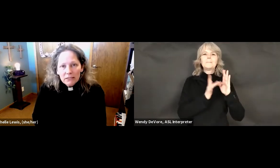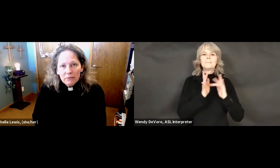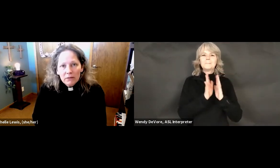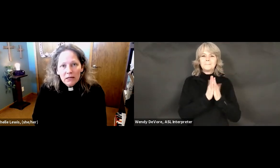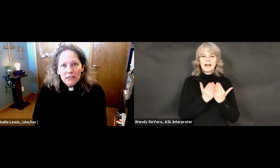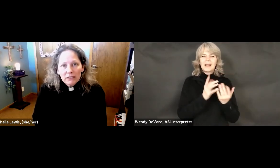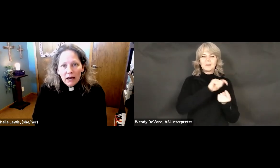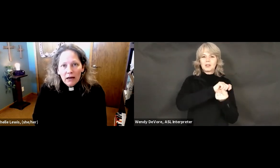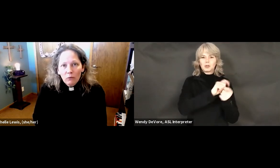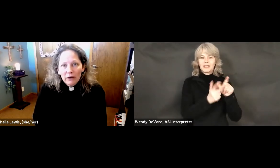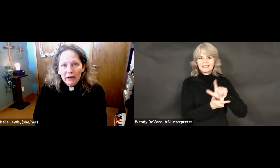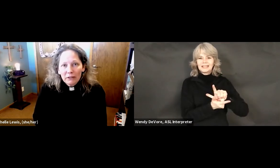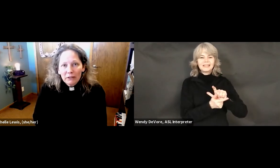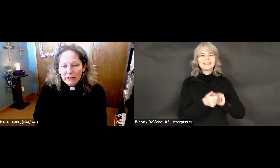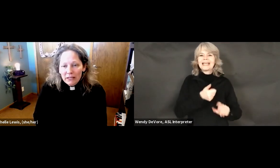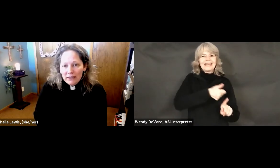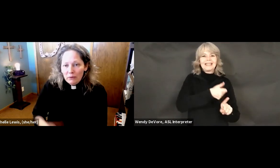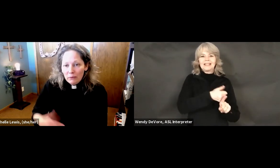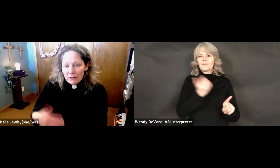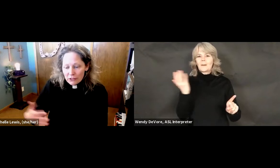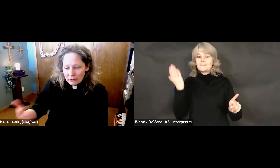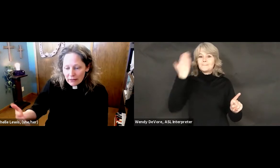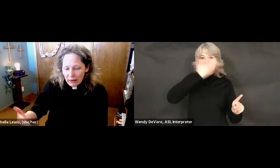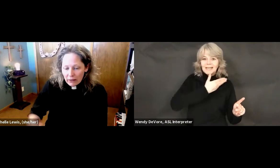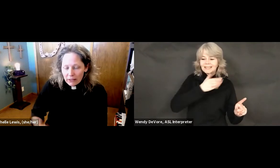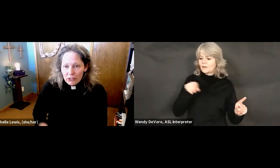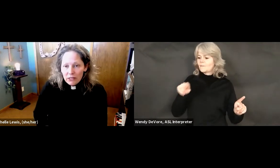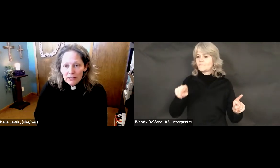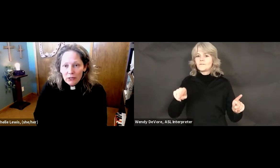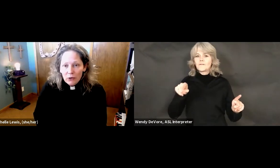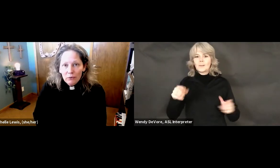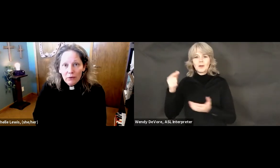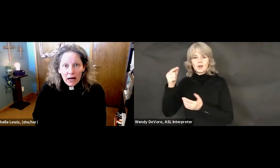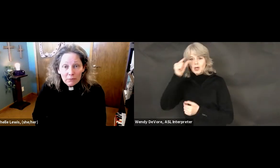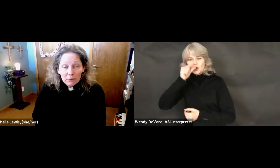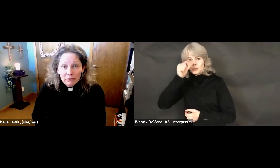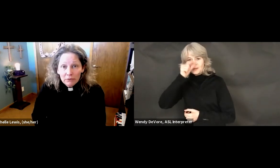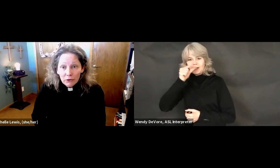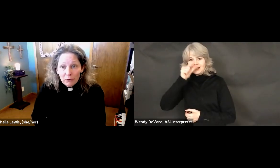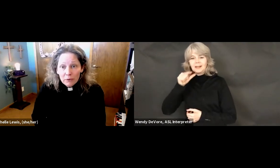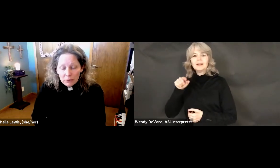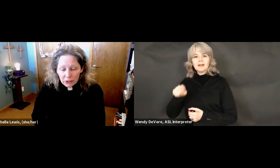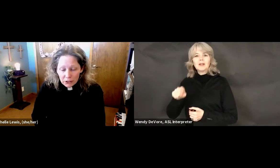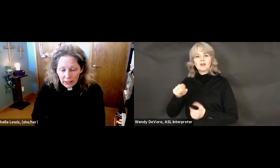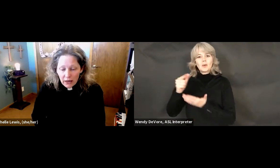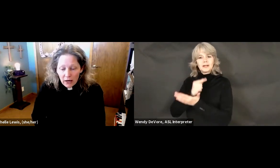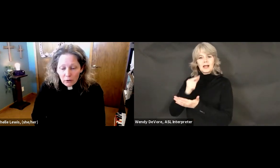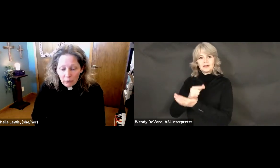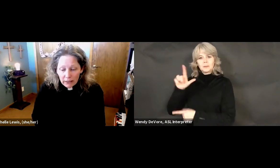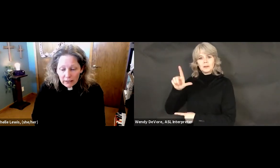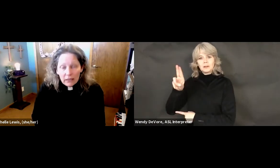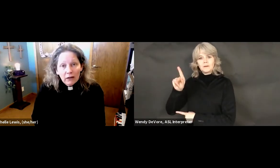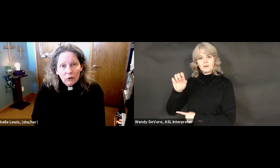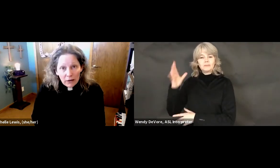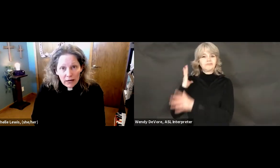miss some things that were included in the original language. And so the Gospel of Luke was originally